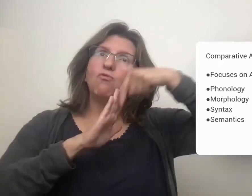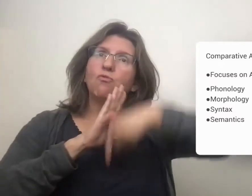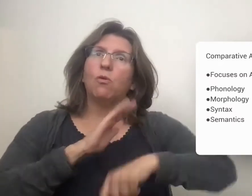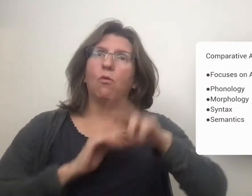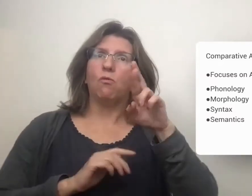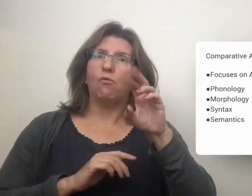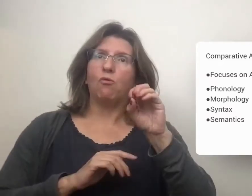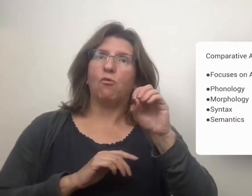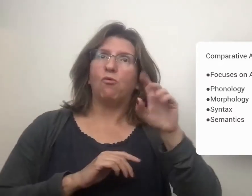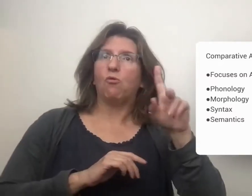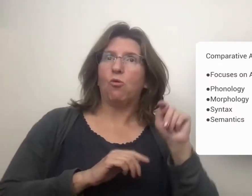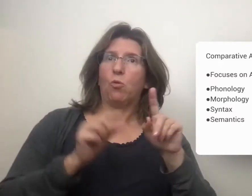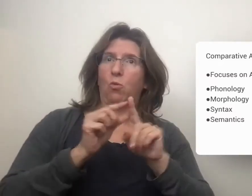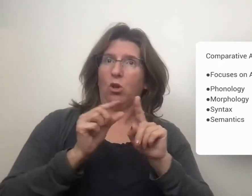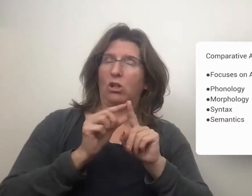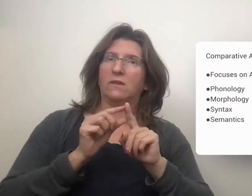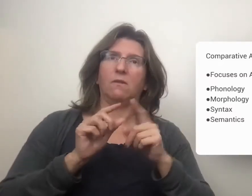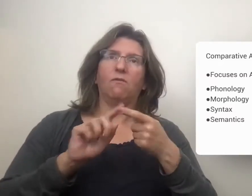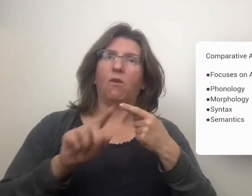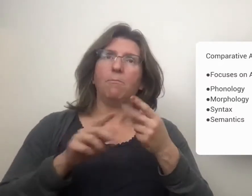English words have their roots from many sources.